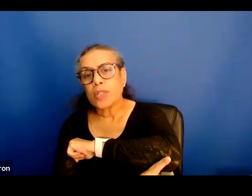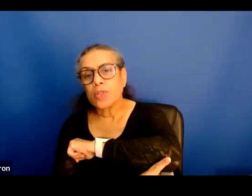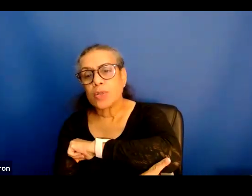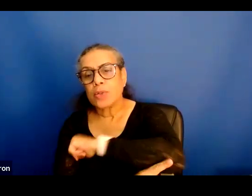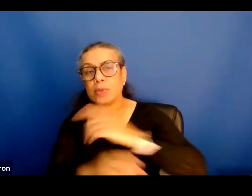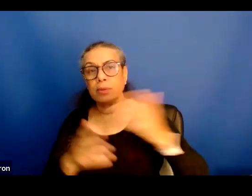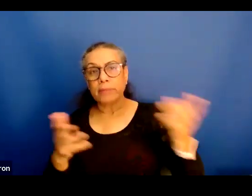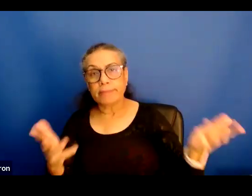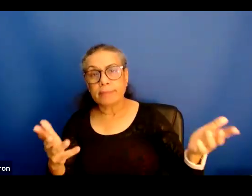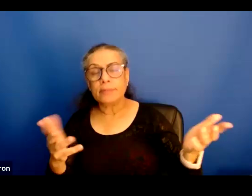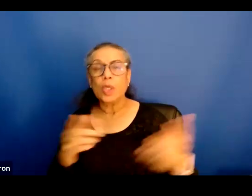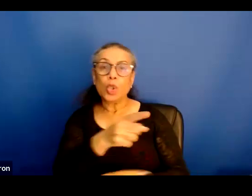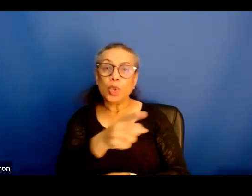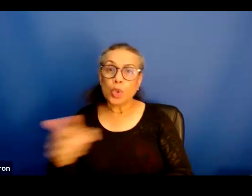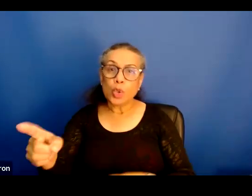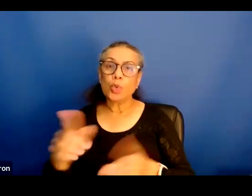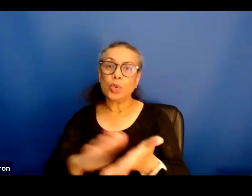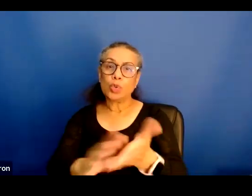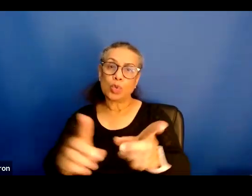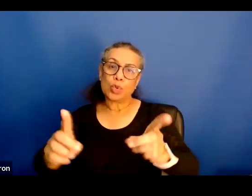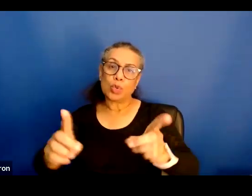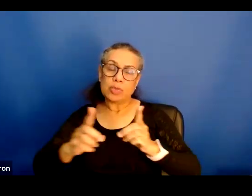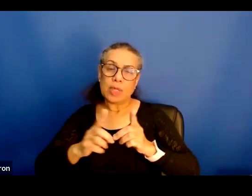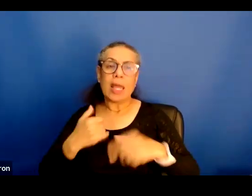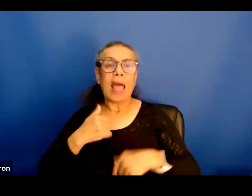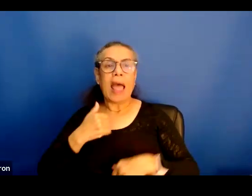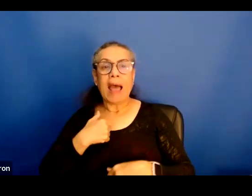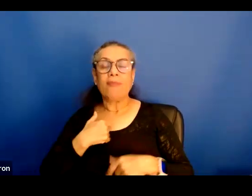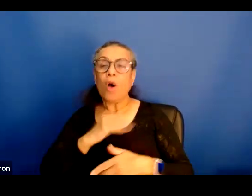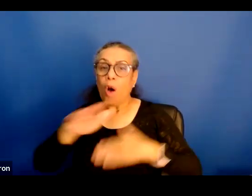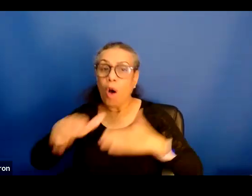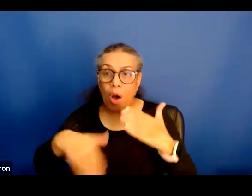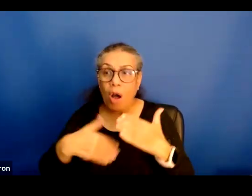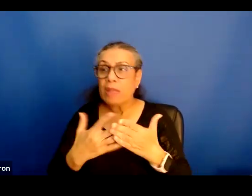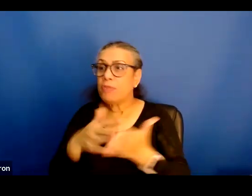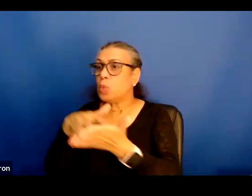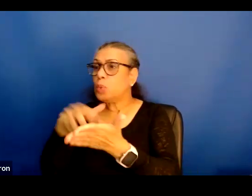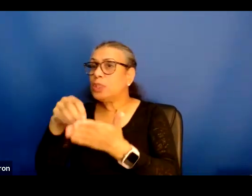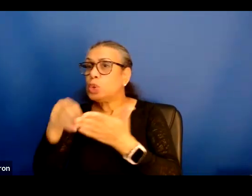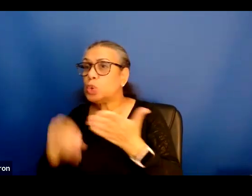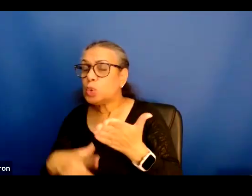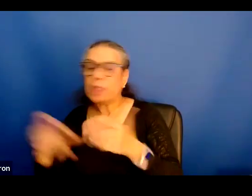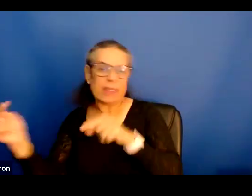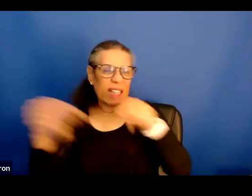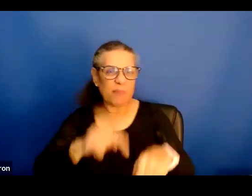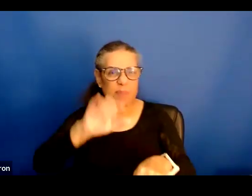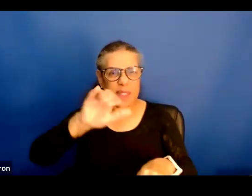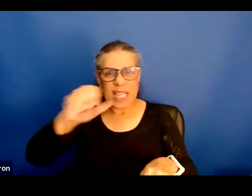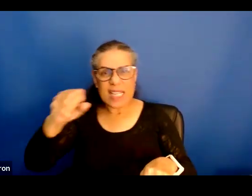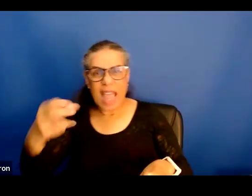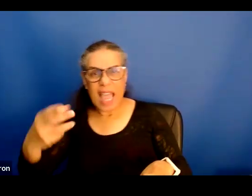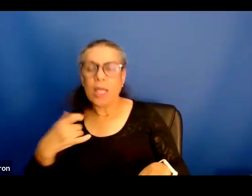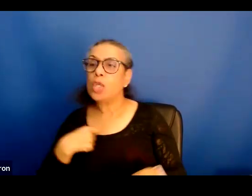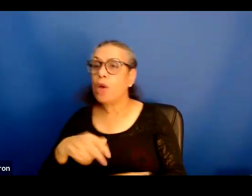truths. You, the district, have systematically funneled the highest need students into cash. You, the district, have administratively